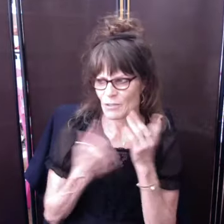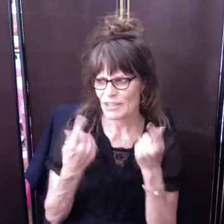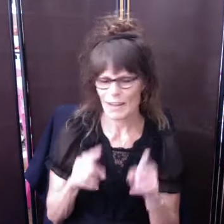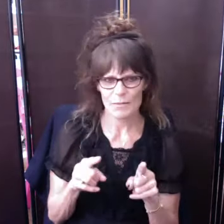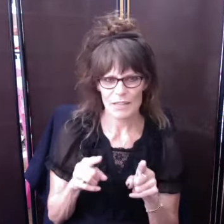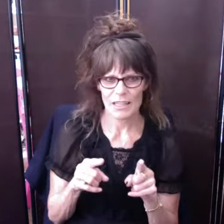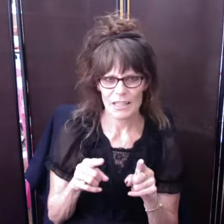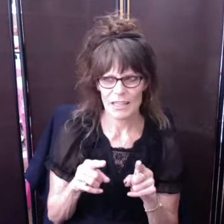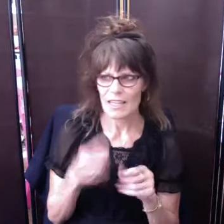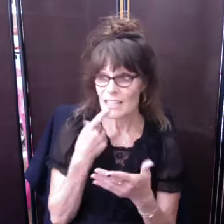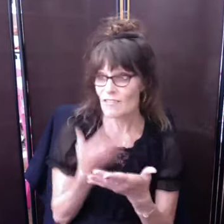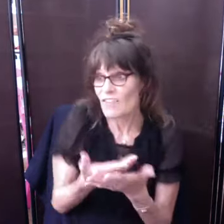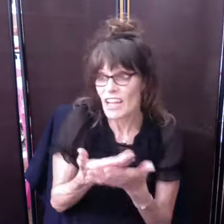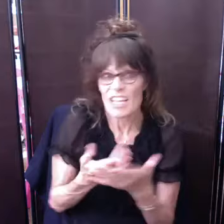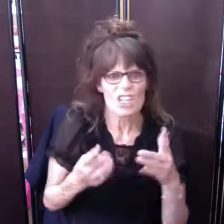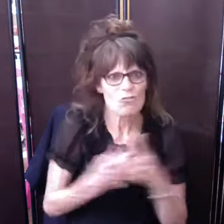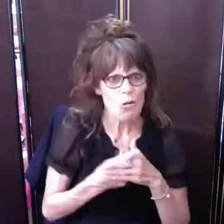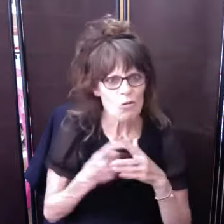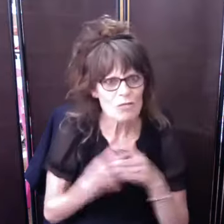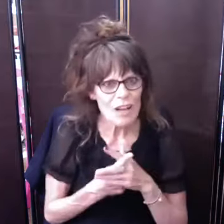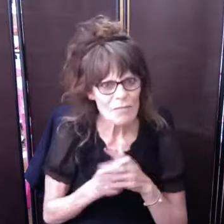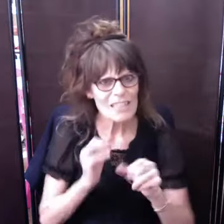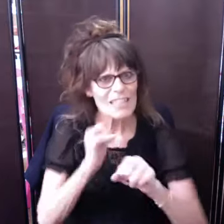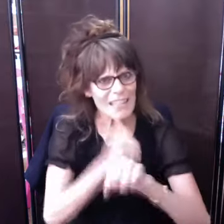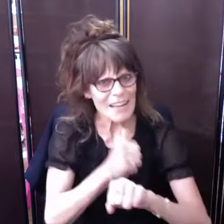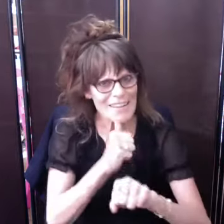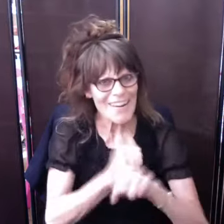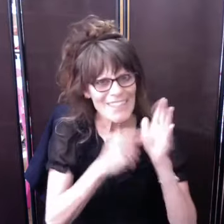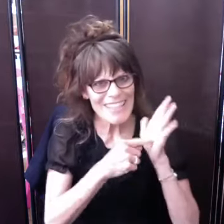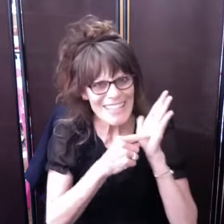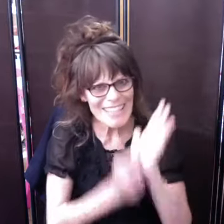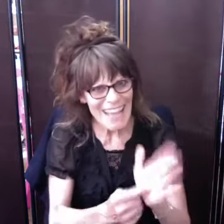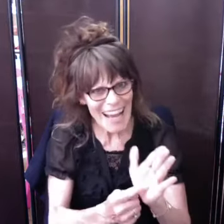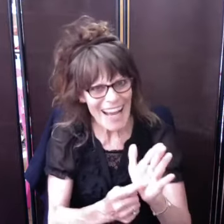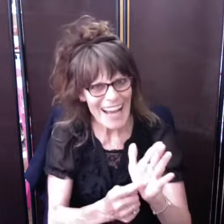he shows up sober on Thursday to put out these signs. They saw stuff that I didn't see. Isn't that funny?